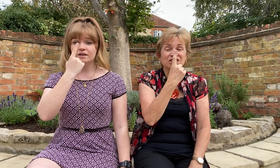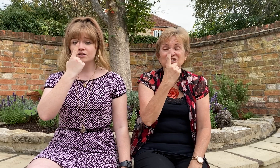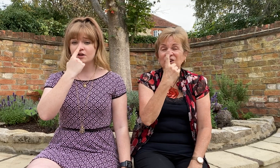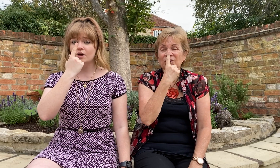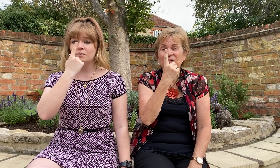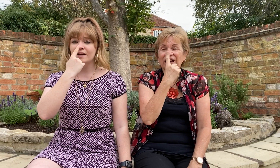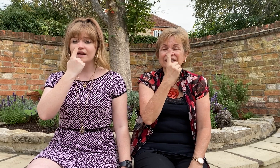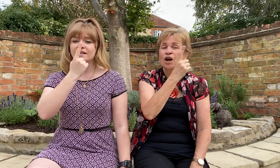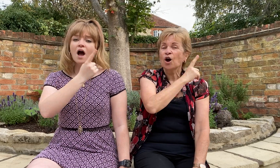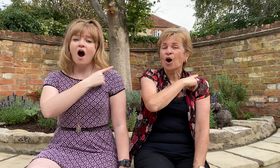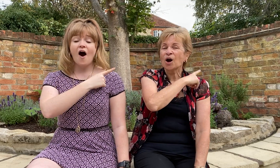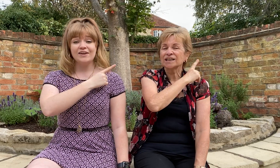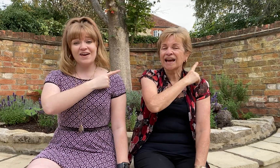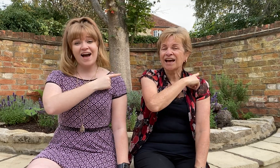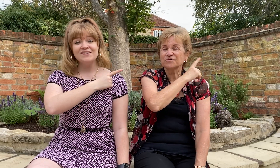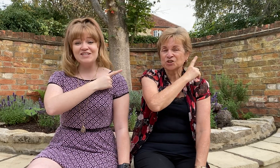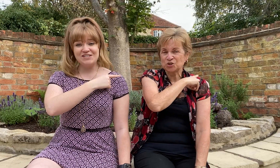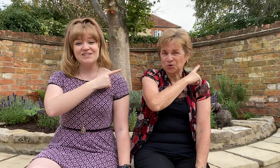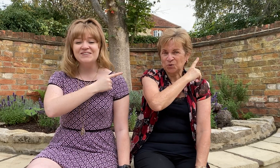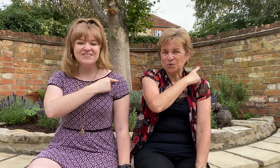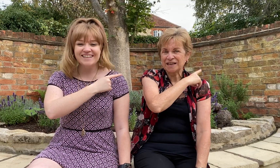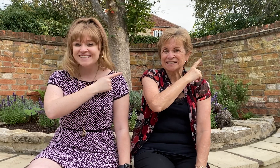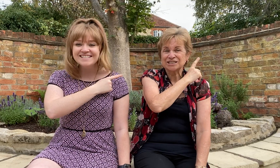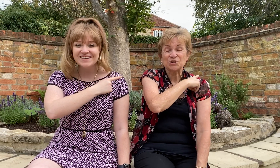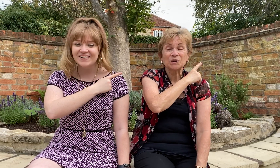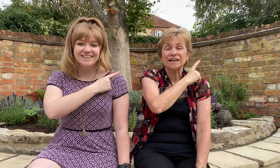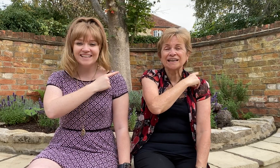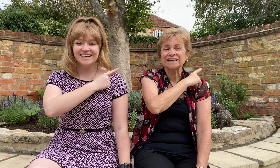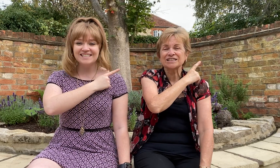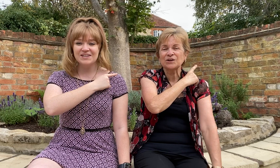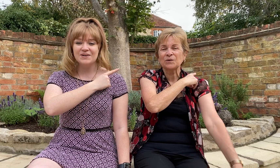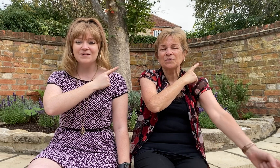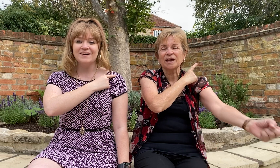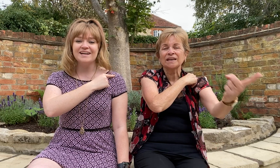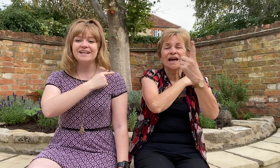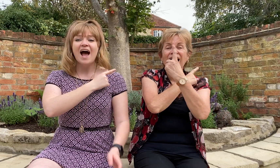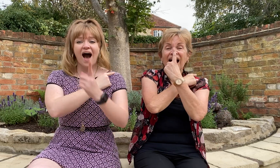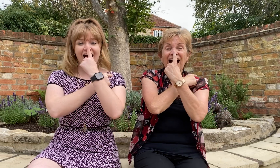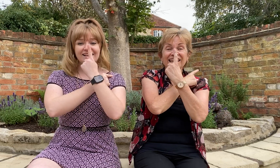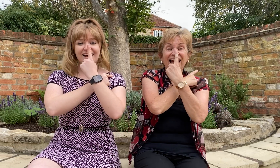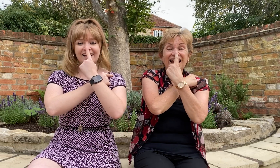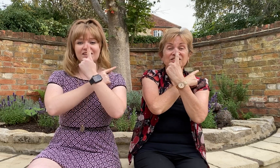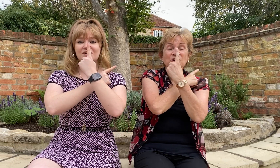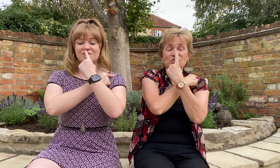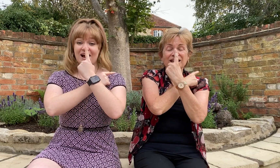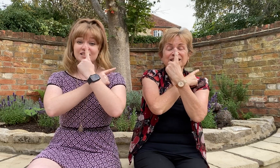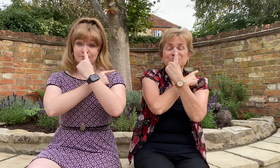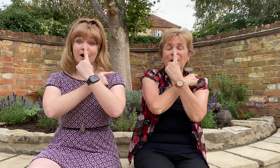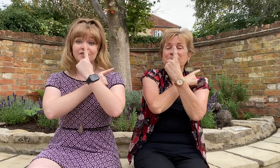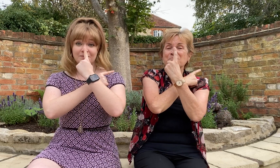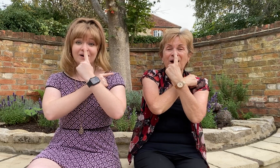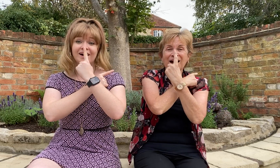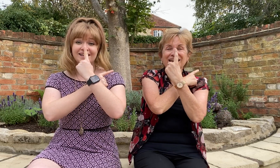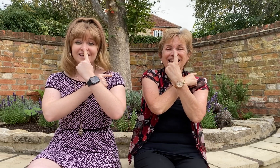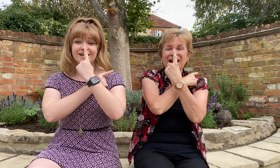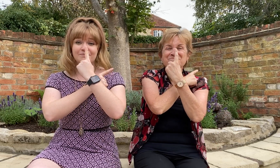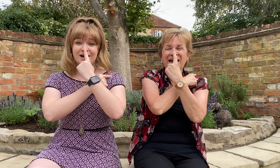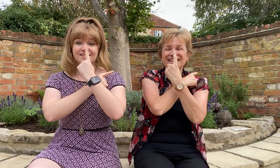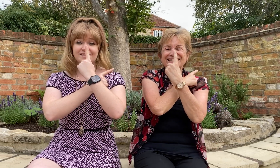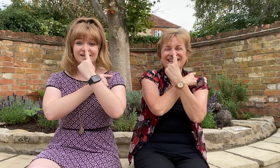to it All you have to do is doodly-doo it I like the rest, but the part I like best